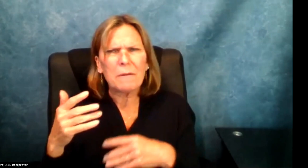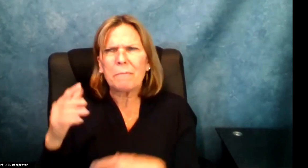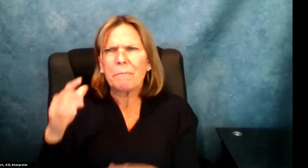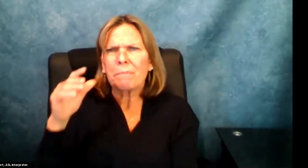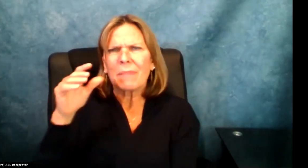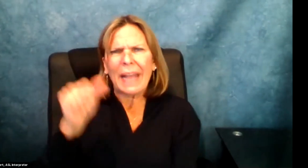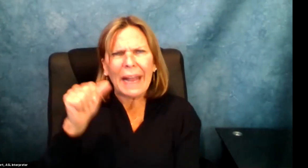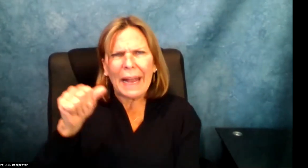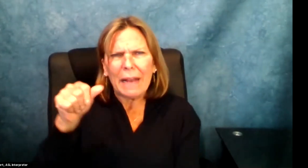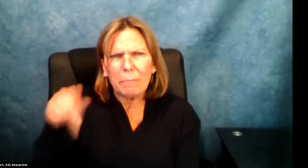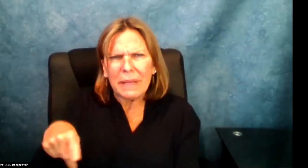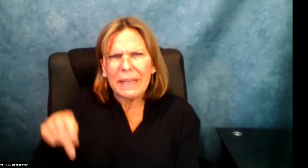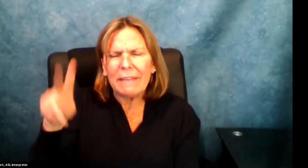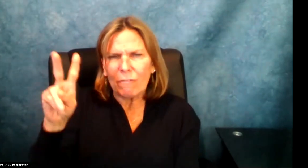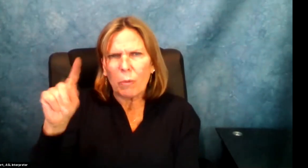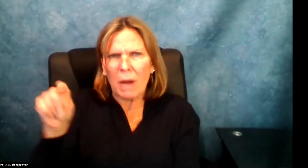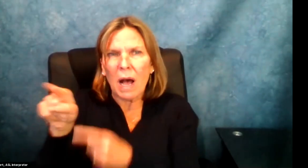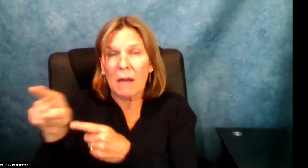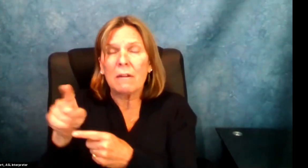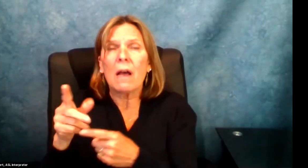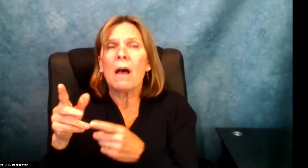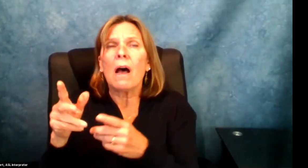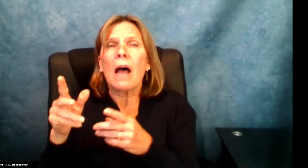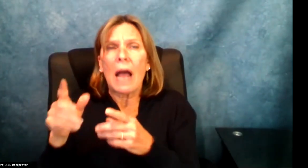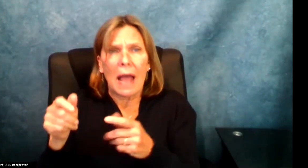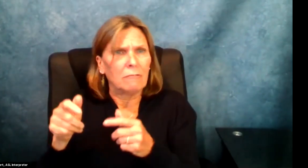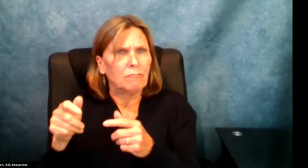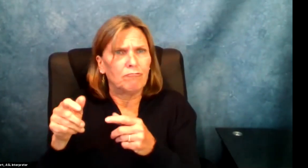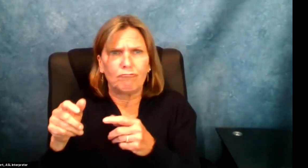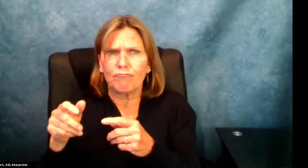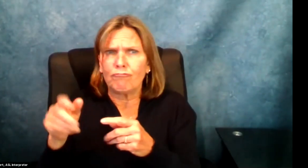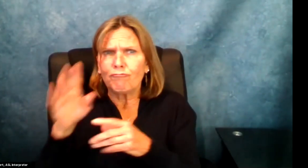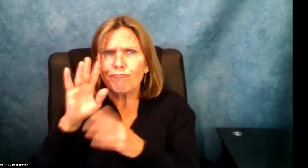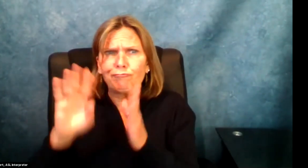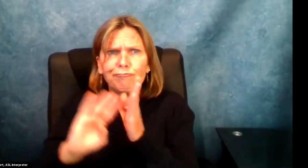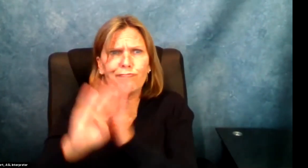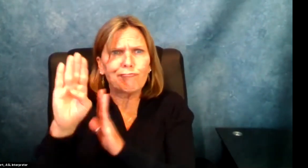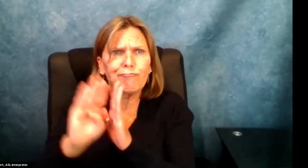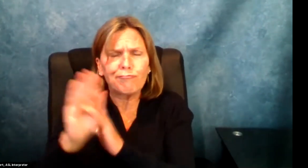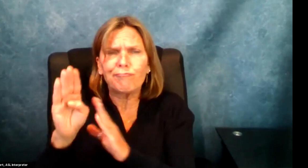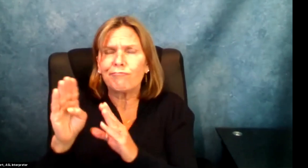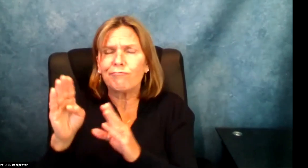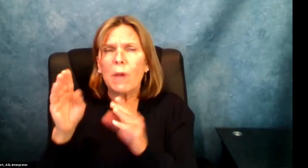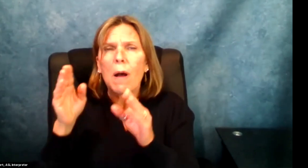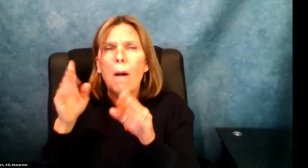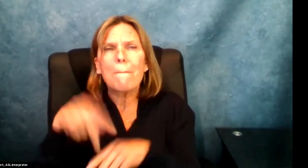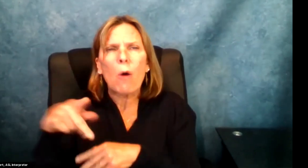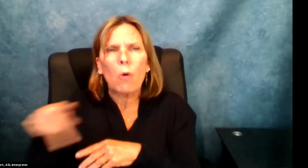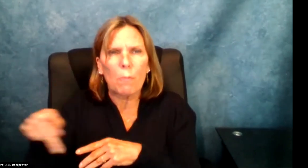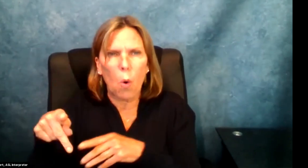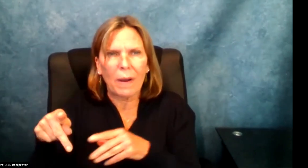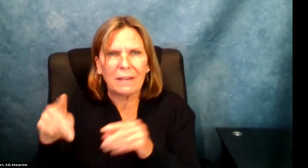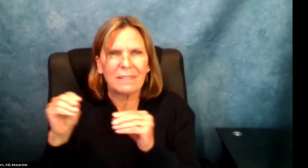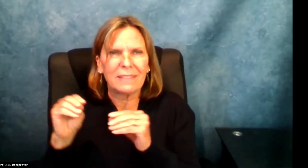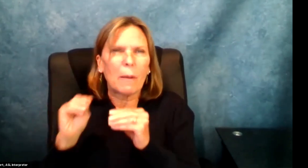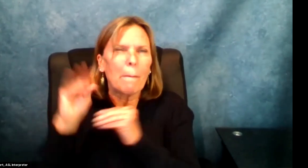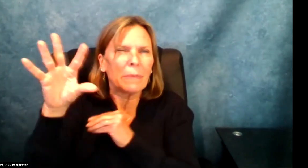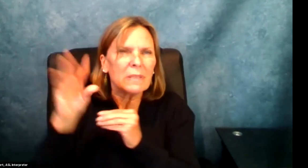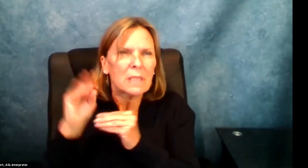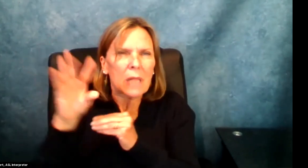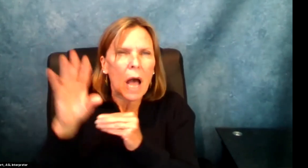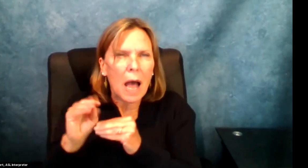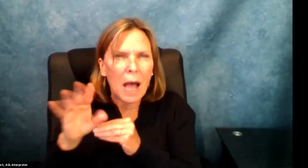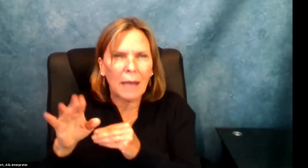AAP and VCHIP that really goes through and the Department of Health, that goes through some of the basic information